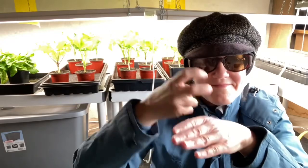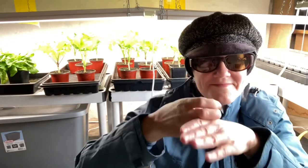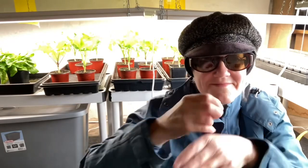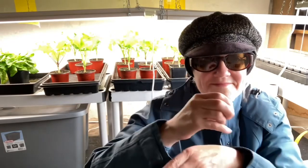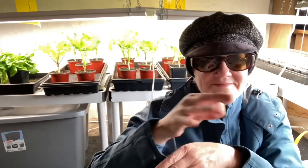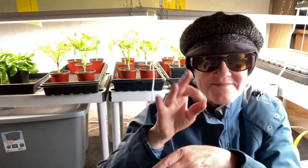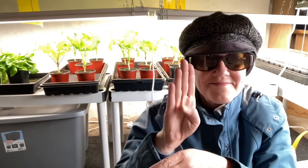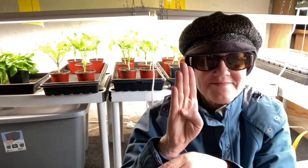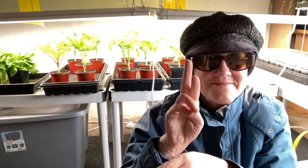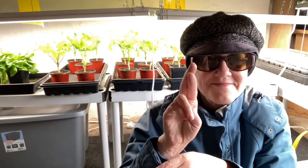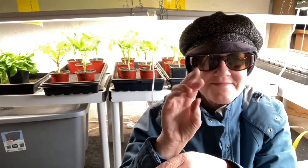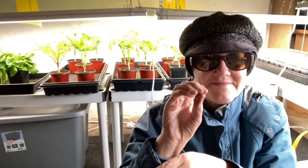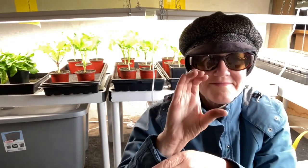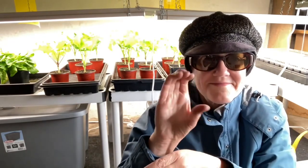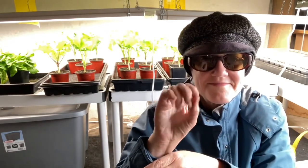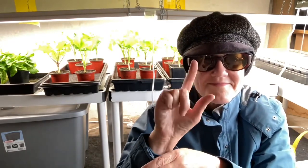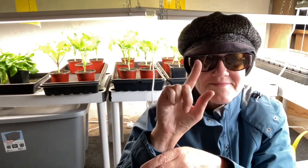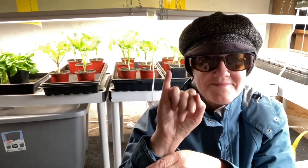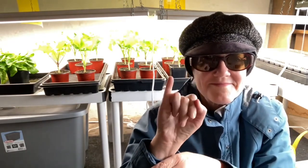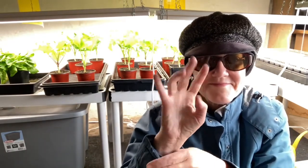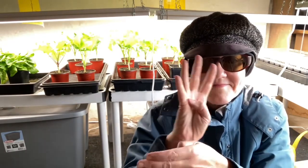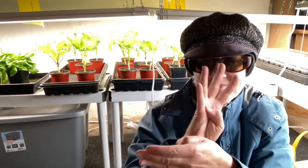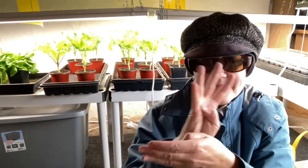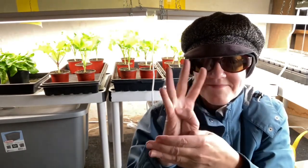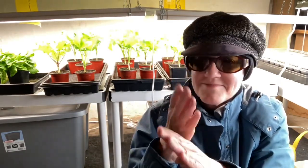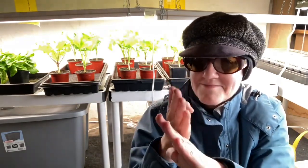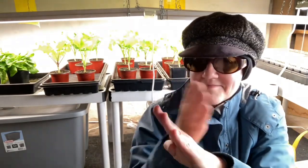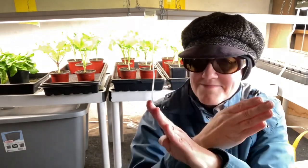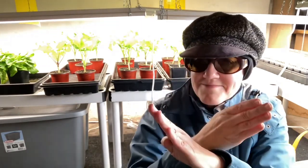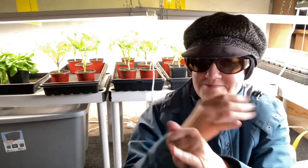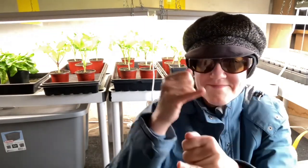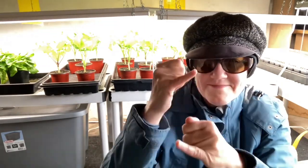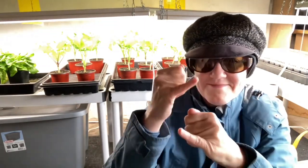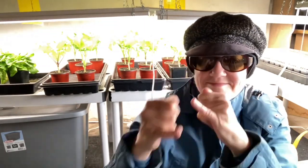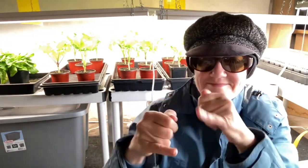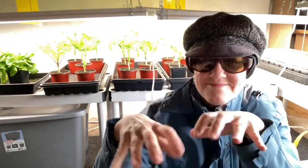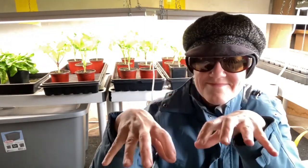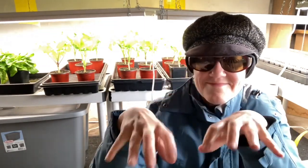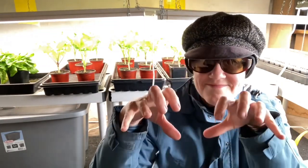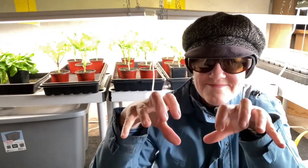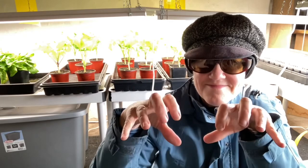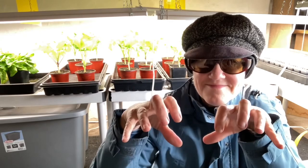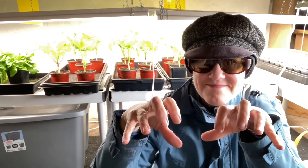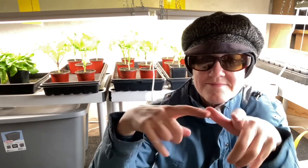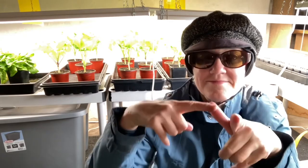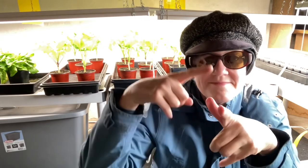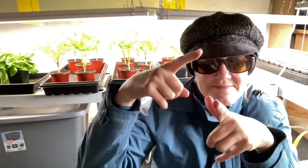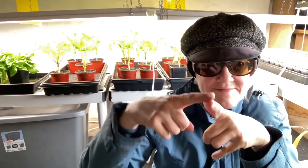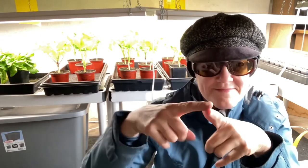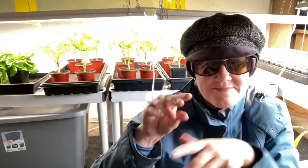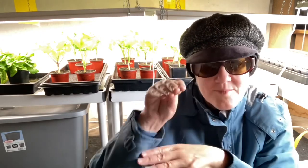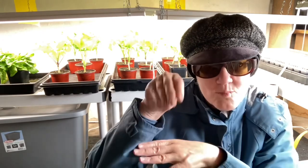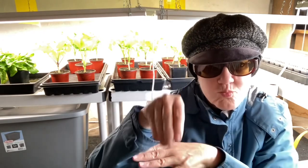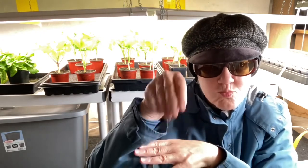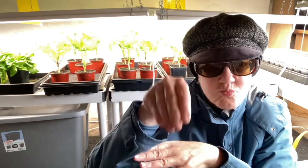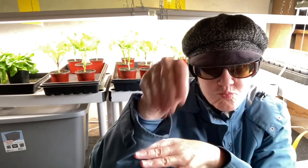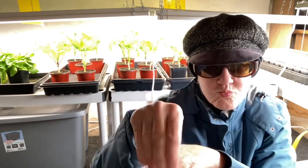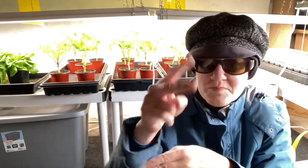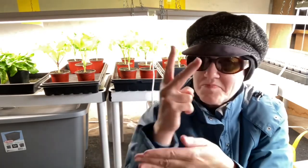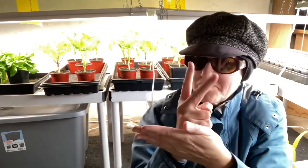Now we're going to start hardening off the broccoli 4 weeks before our last frost. Then we're going to